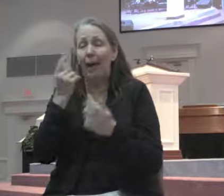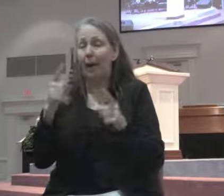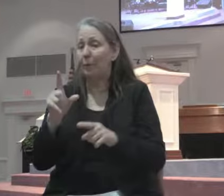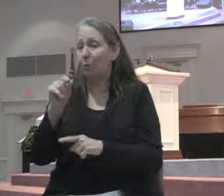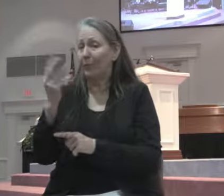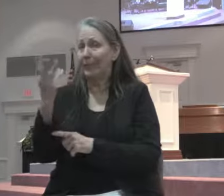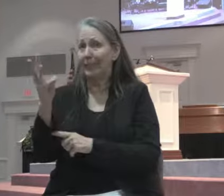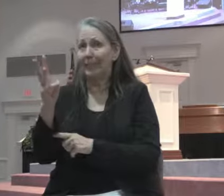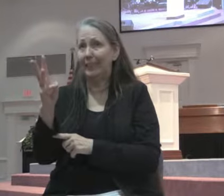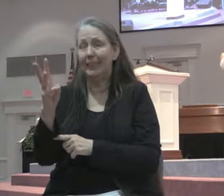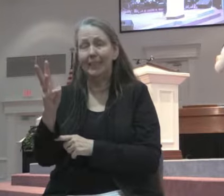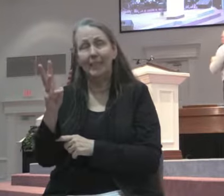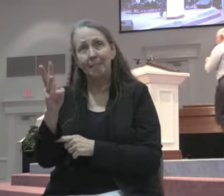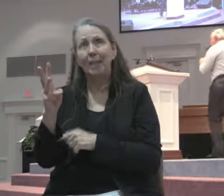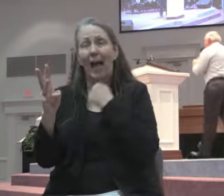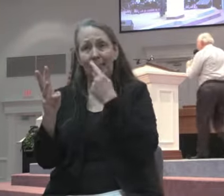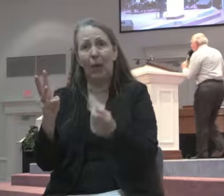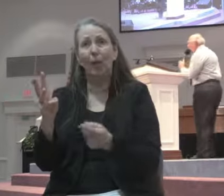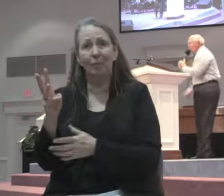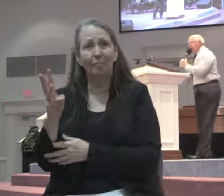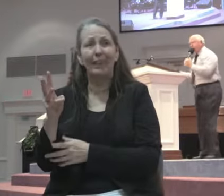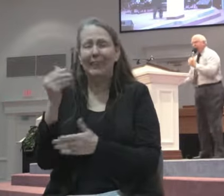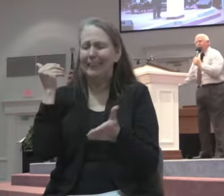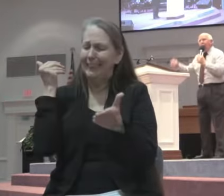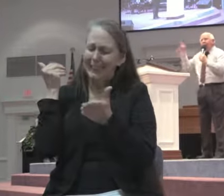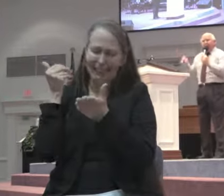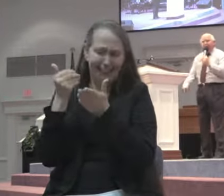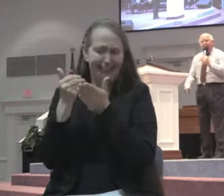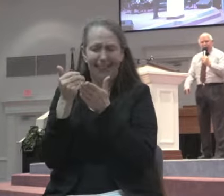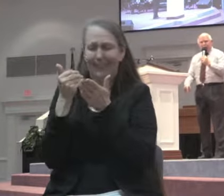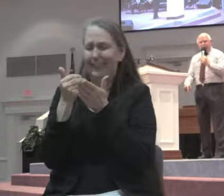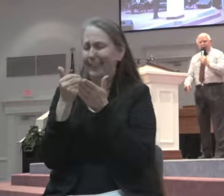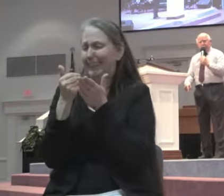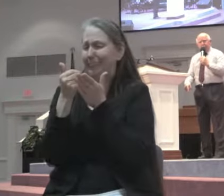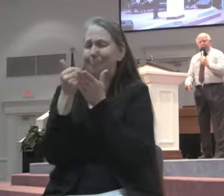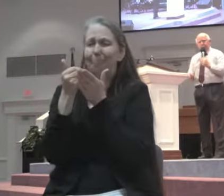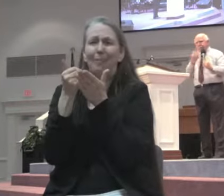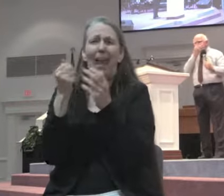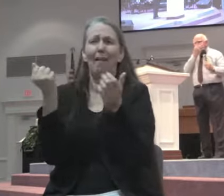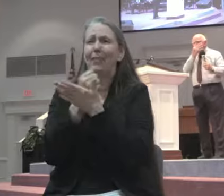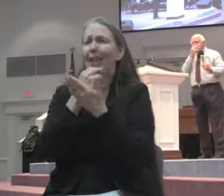in 2016, I'm telling you, we are still there.